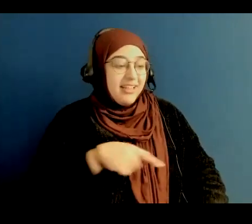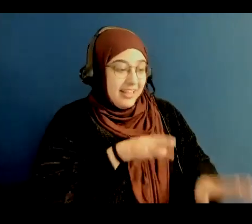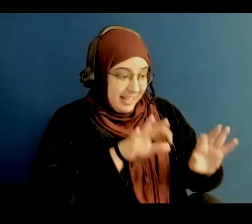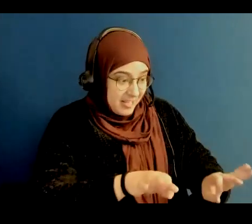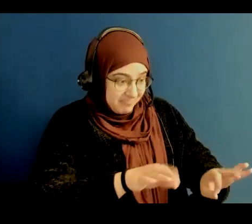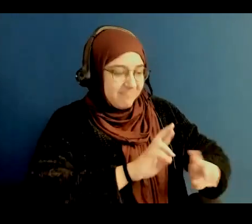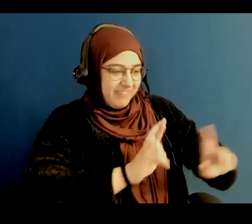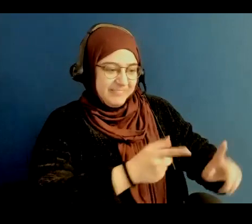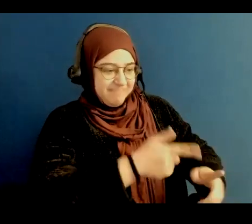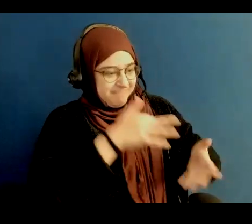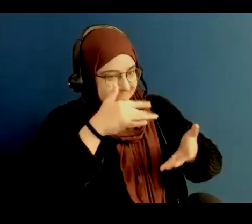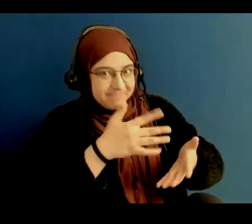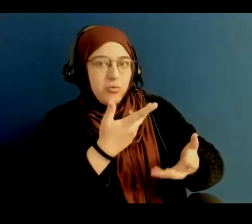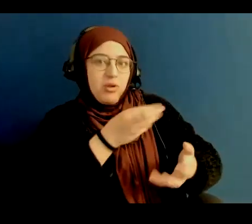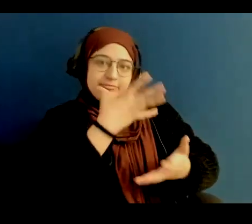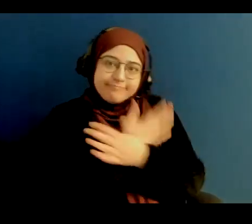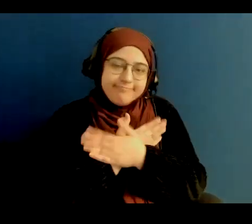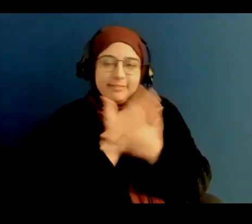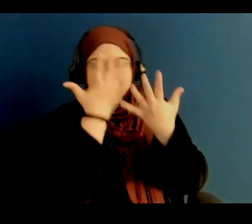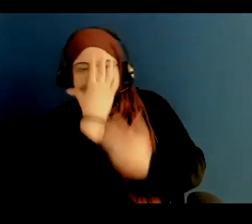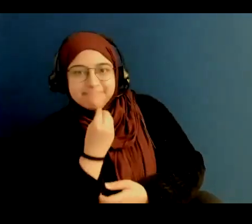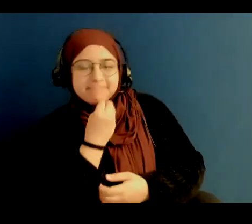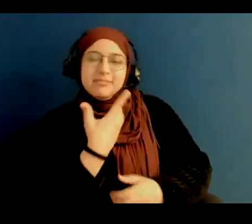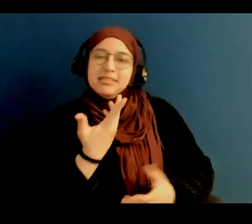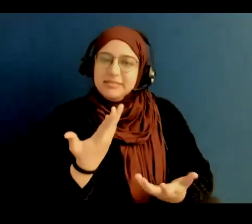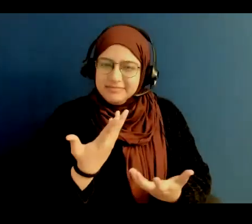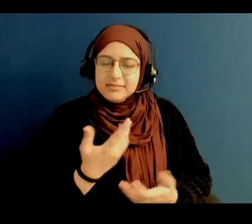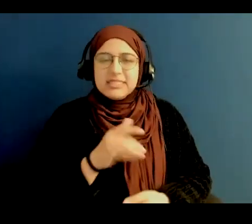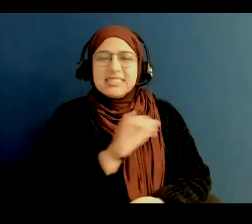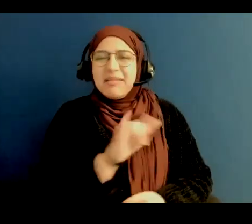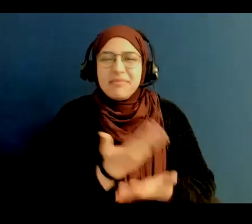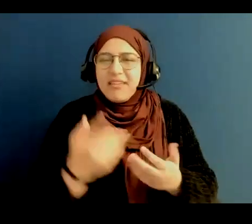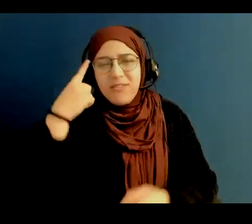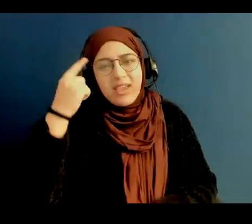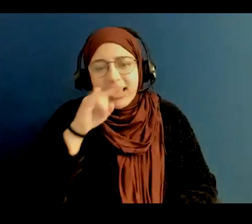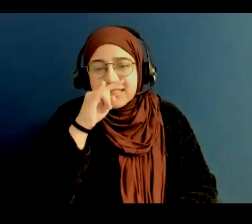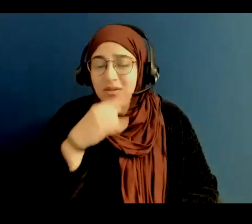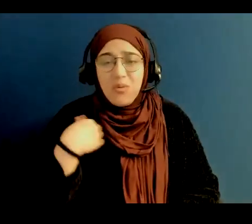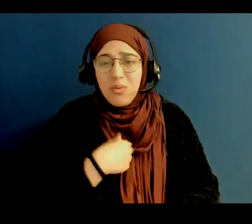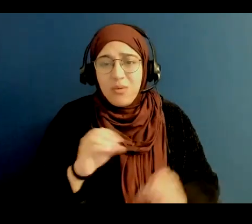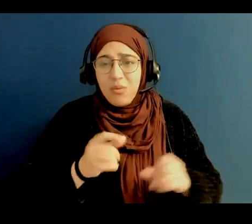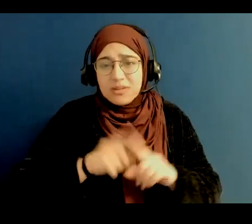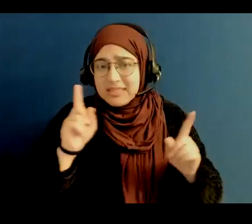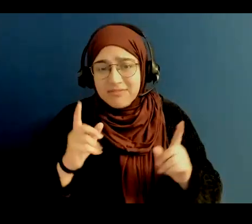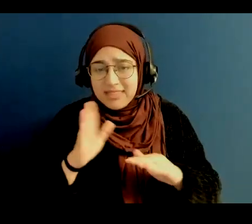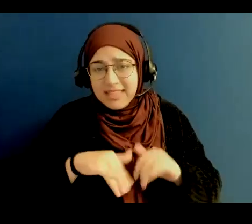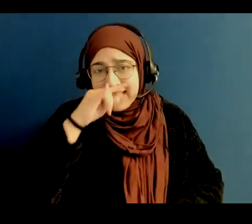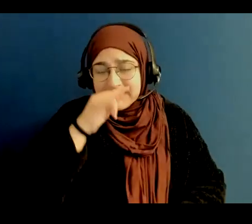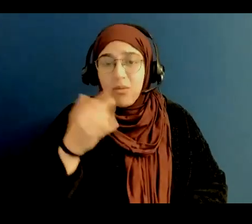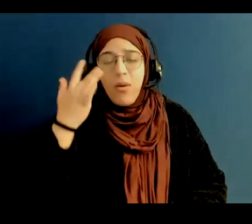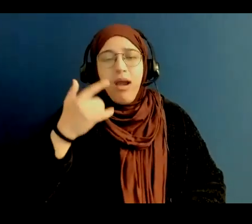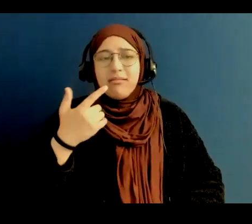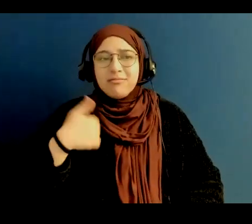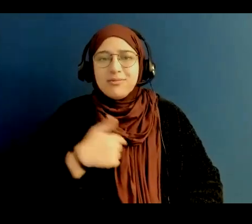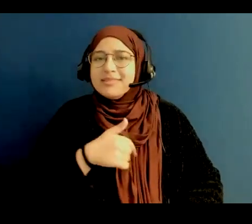something that they do again with kids, and we're not any different because at the end of the day, we also have the same habits. We